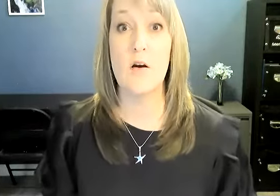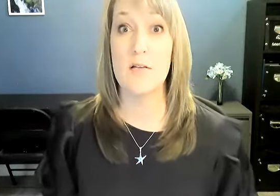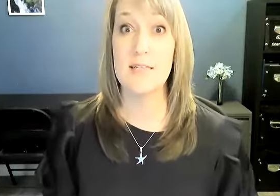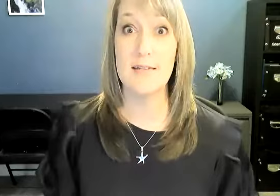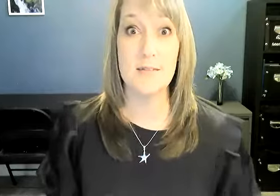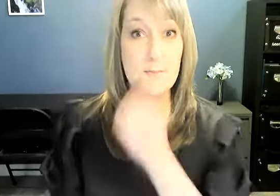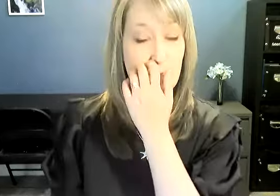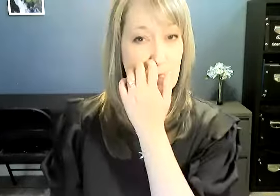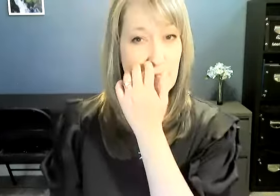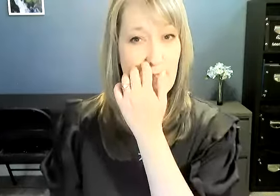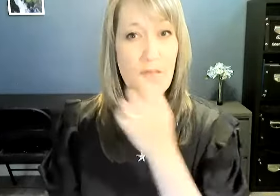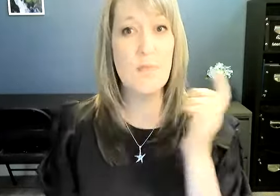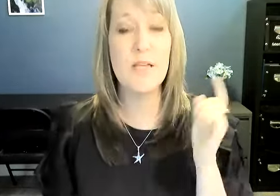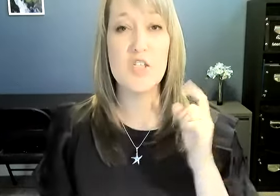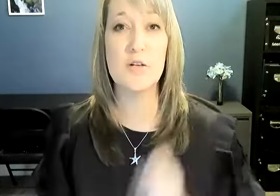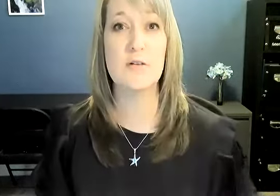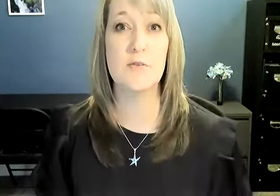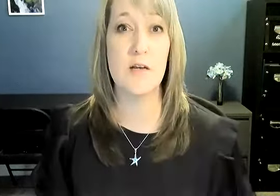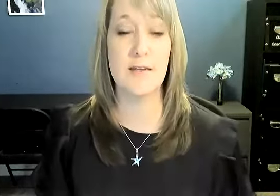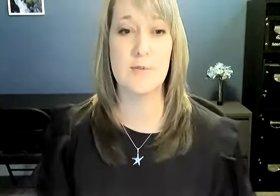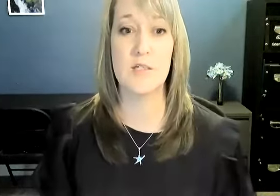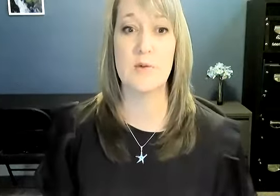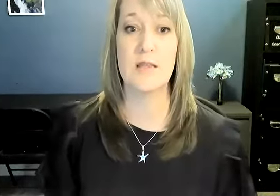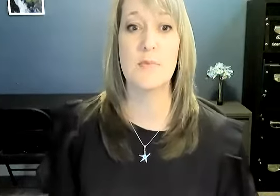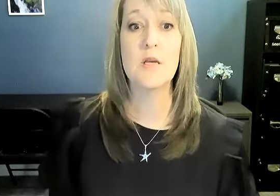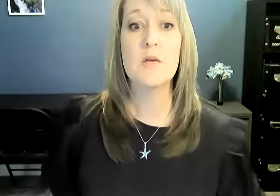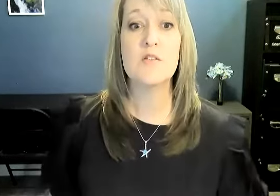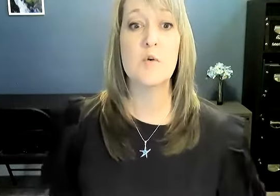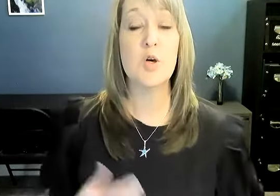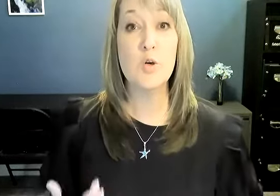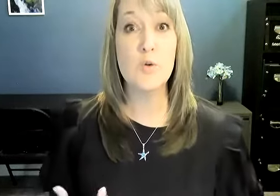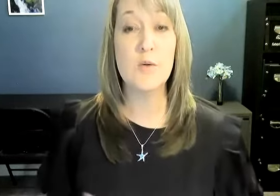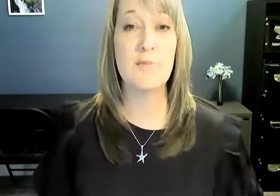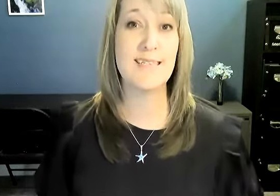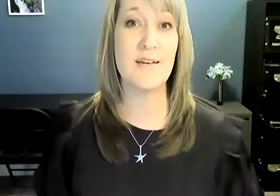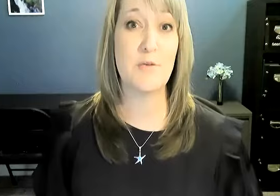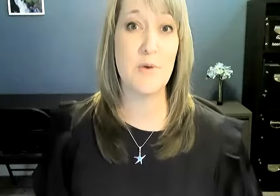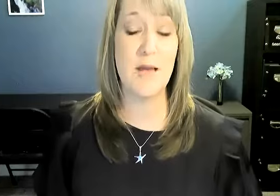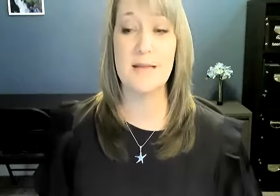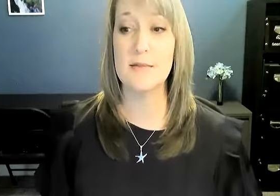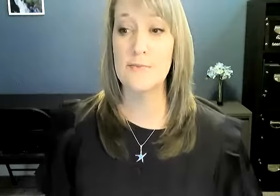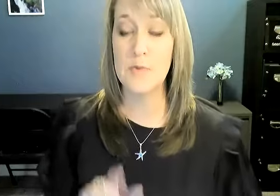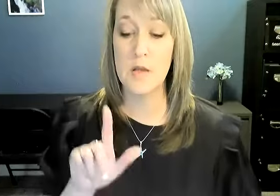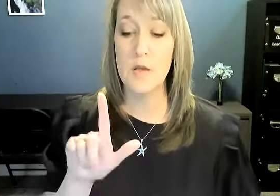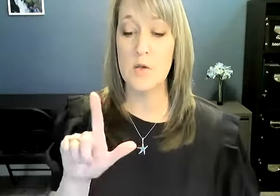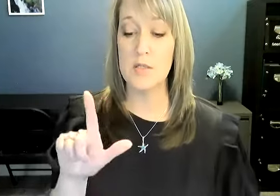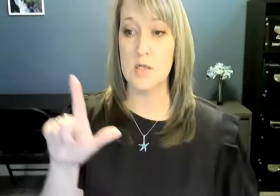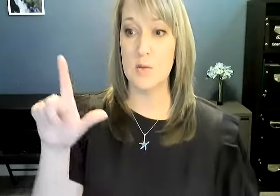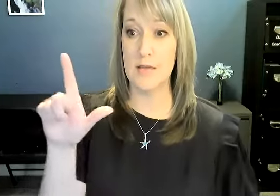the signs. Make sure you've got that expression with them. So who can be signed 3 ways. You can start with kind of